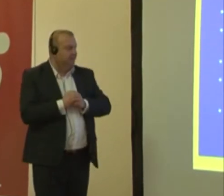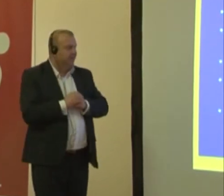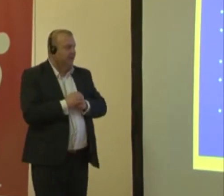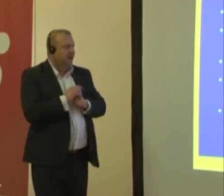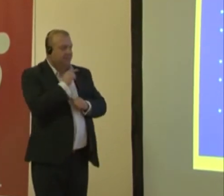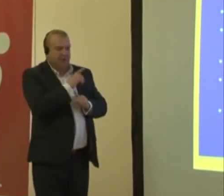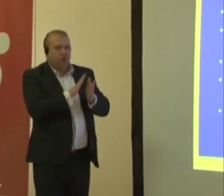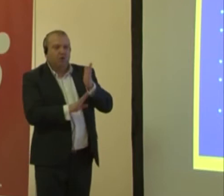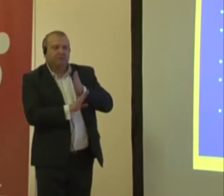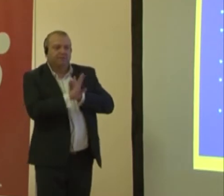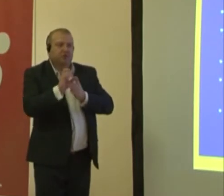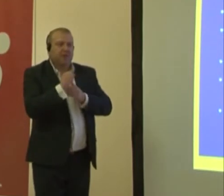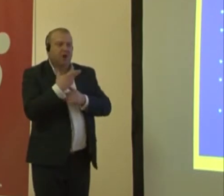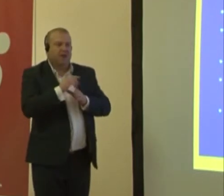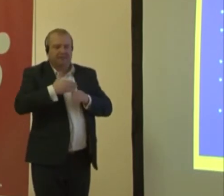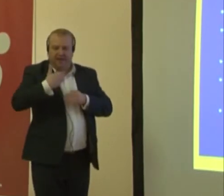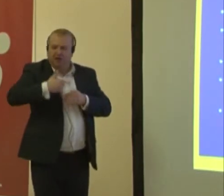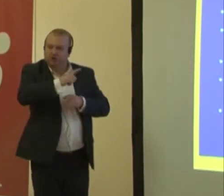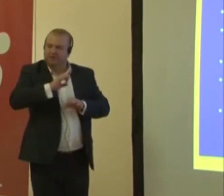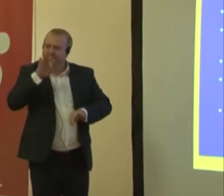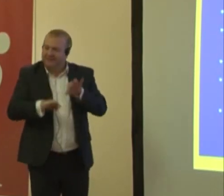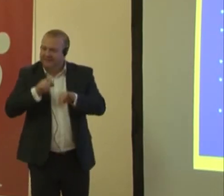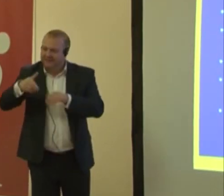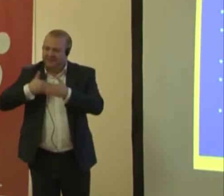the Teacher Education for Inclusion project.